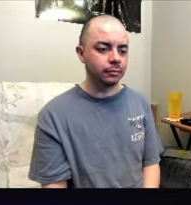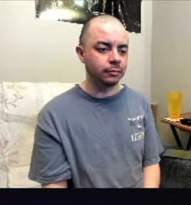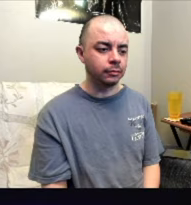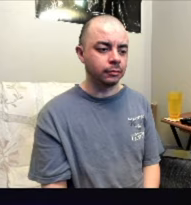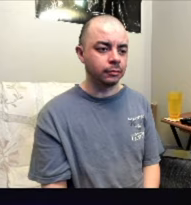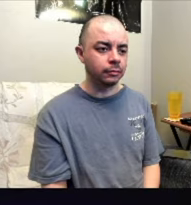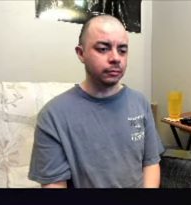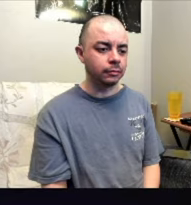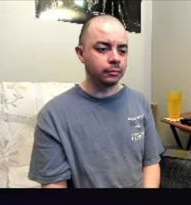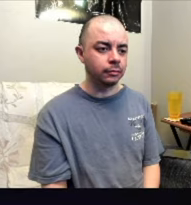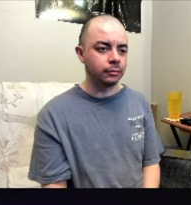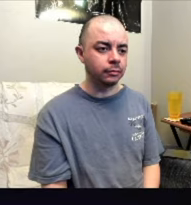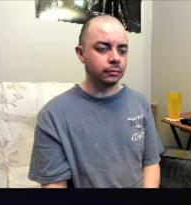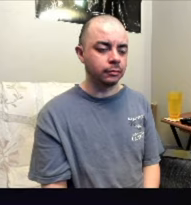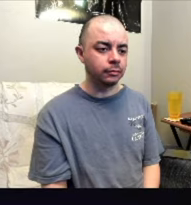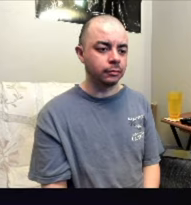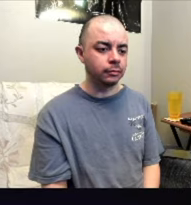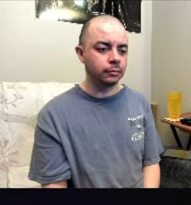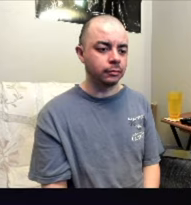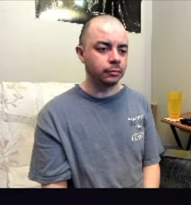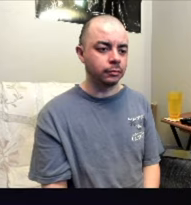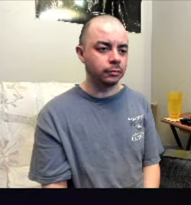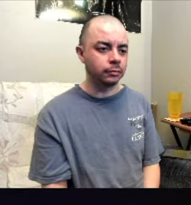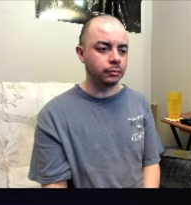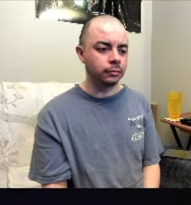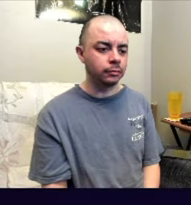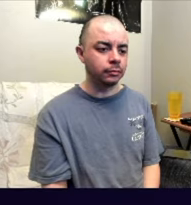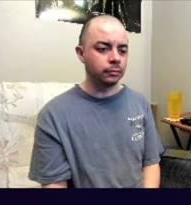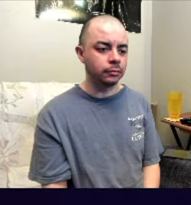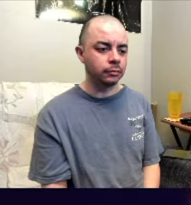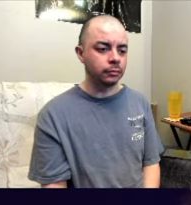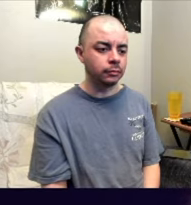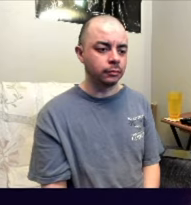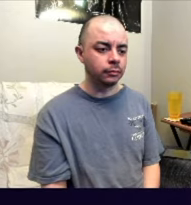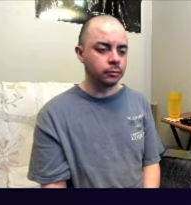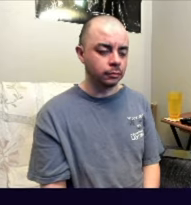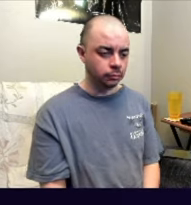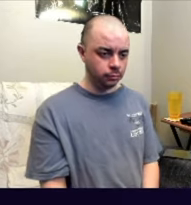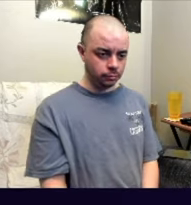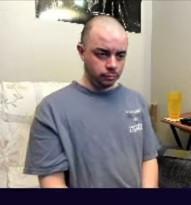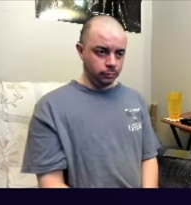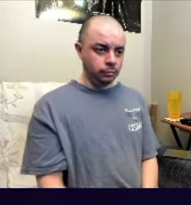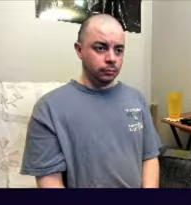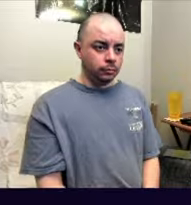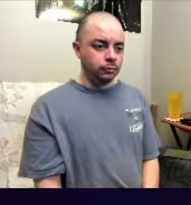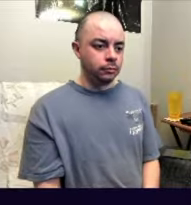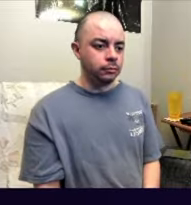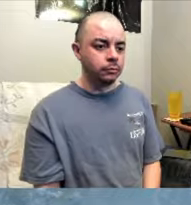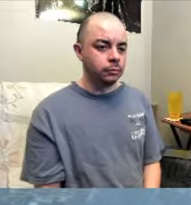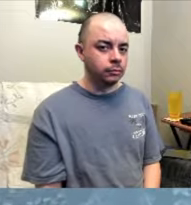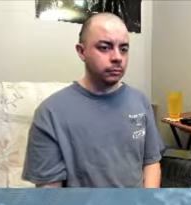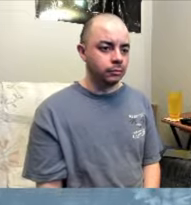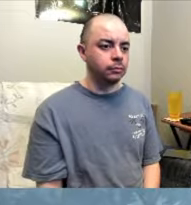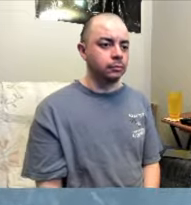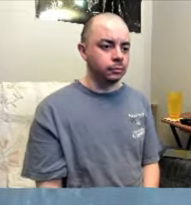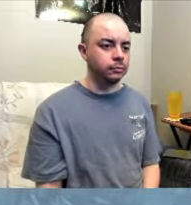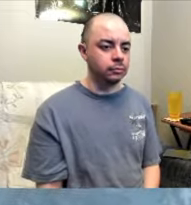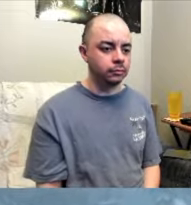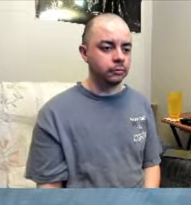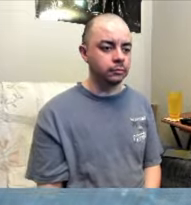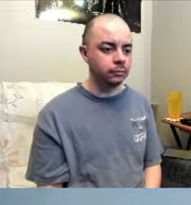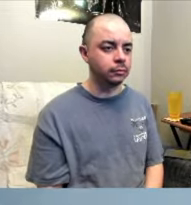relies on this guy that is a very capable killer, and that's something these towns and this world need.